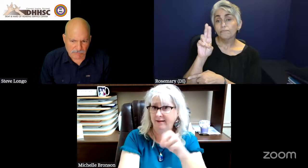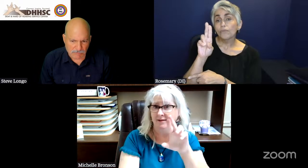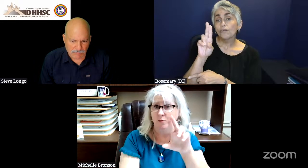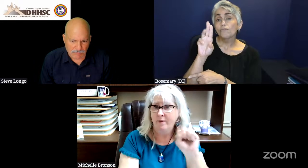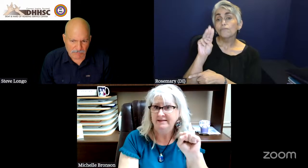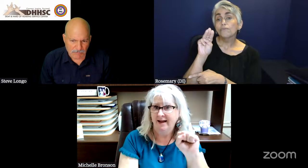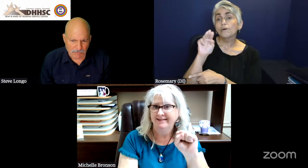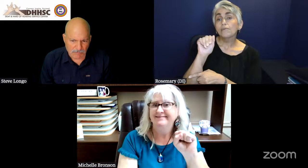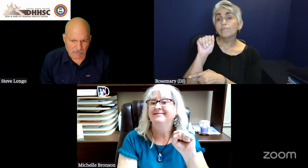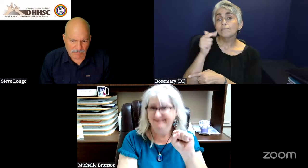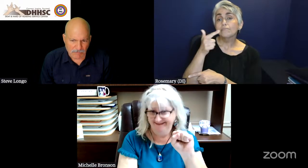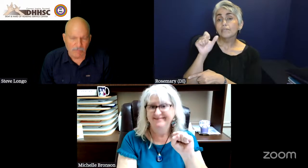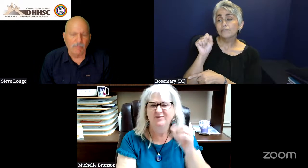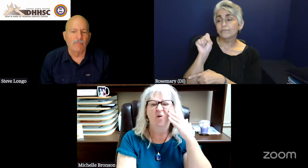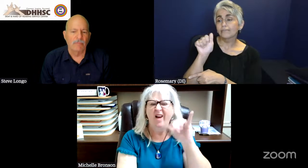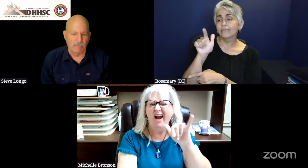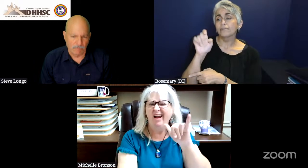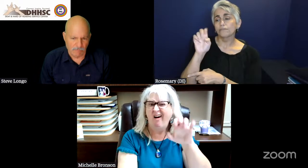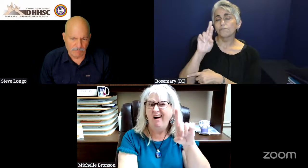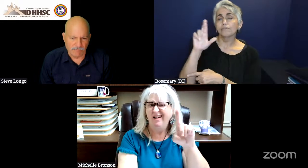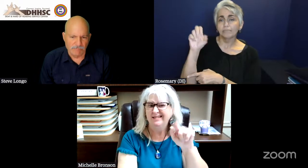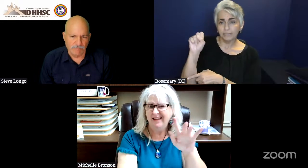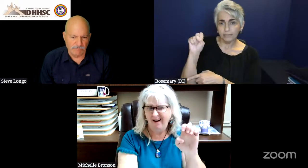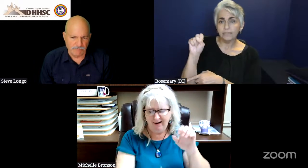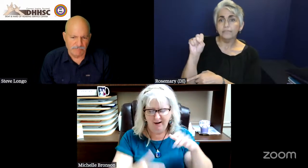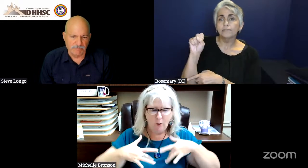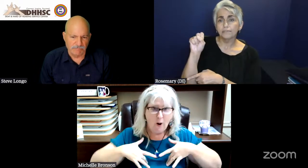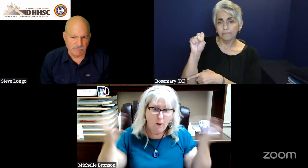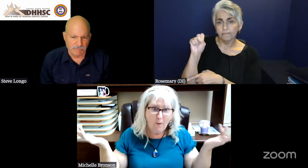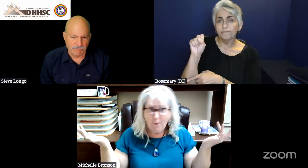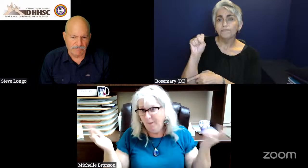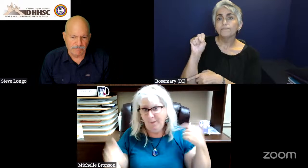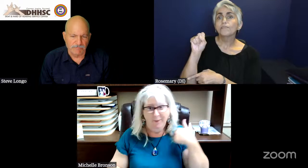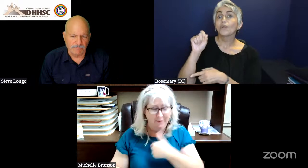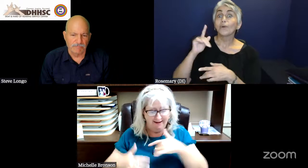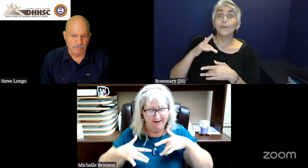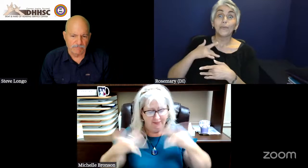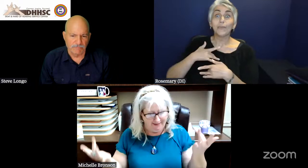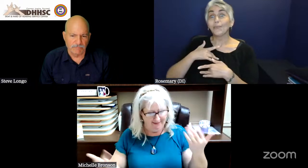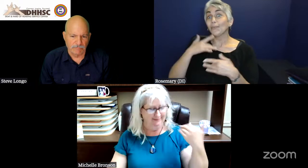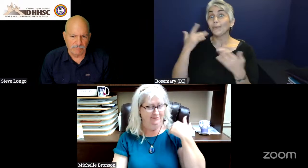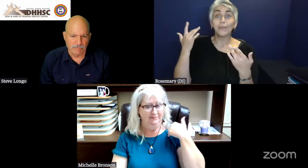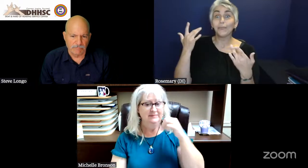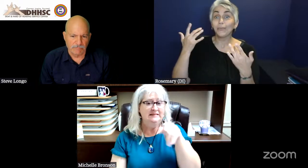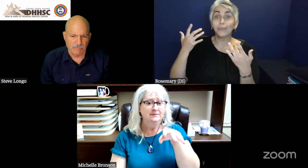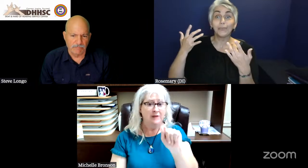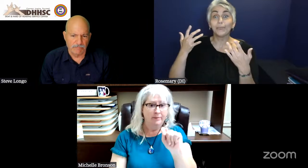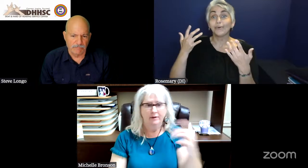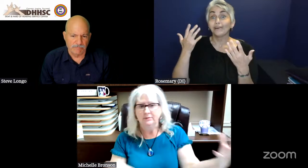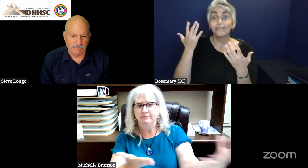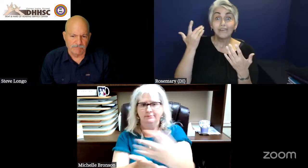don't One, have any compliance issues at this time. we don't have any compliance issues at this time.